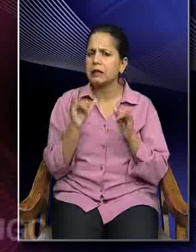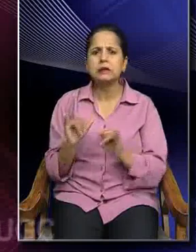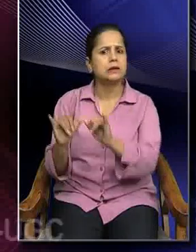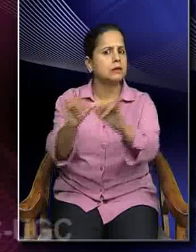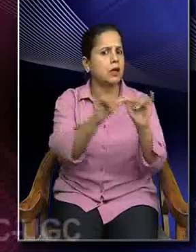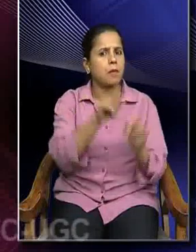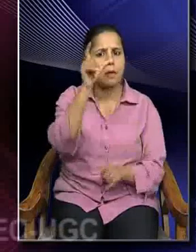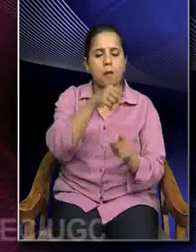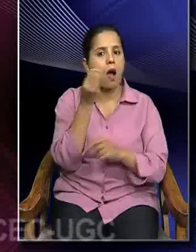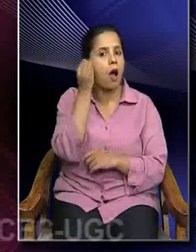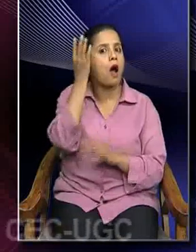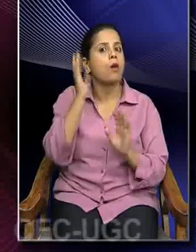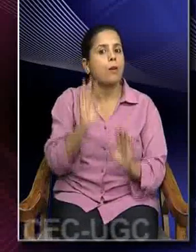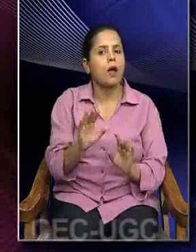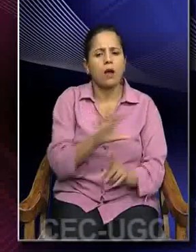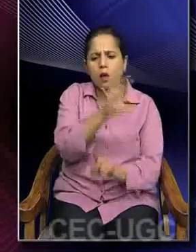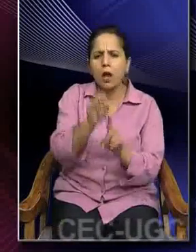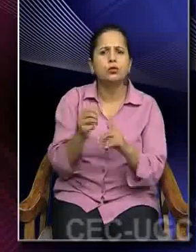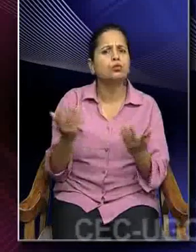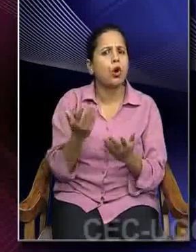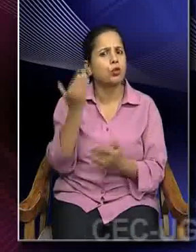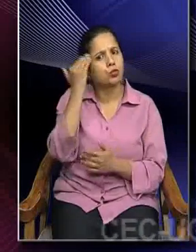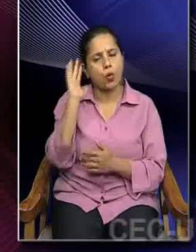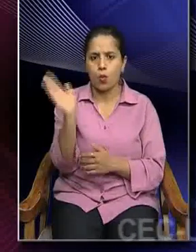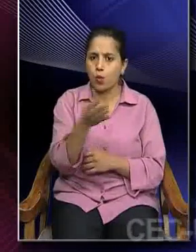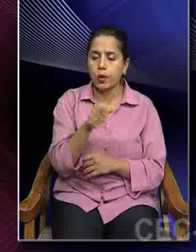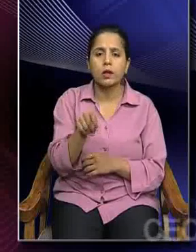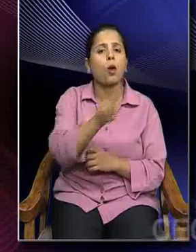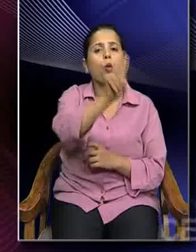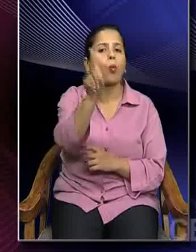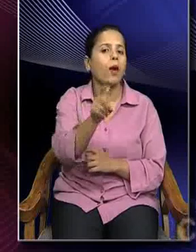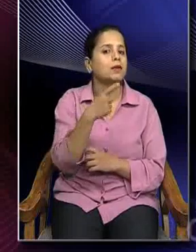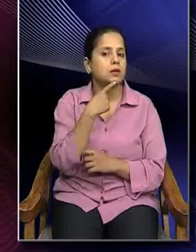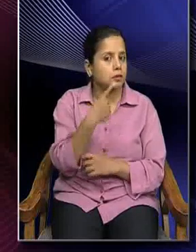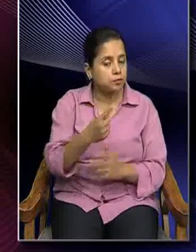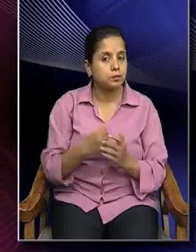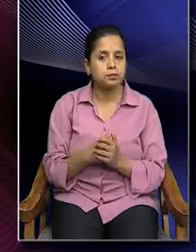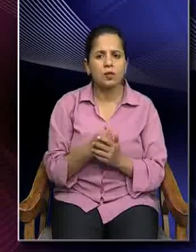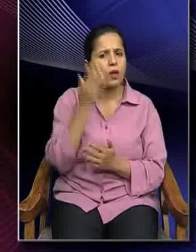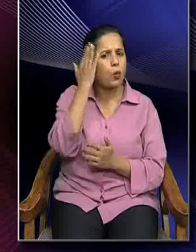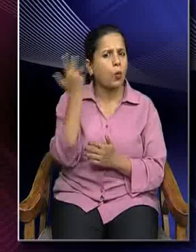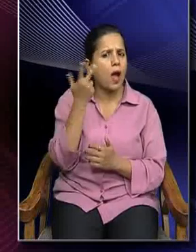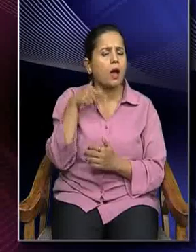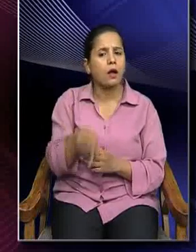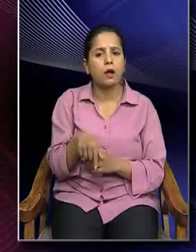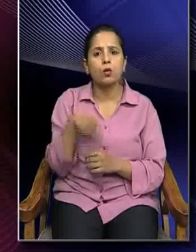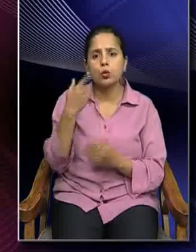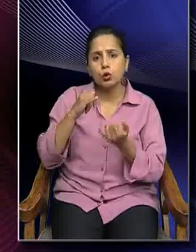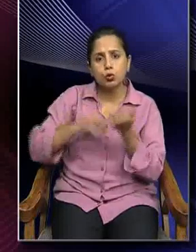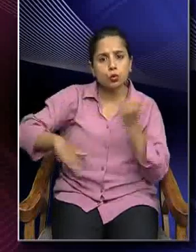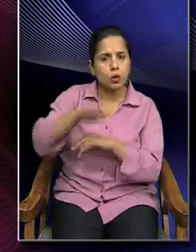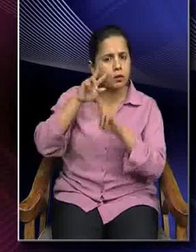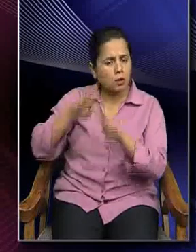Everybody is aware of what is culture. So the question is, why do sociologists study